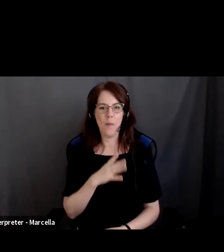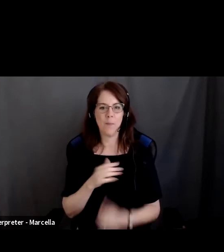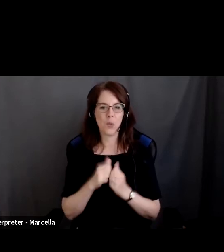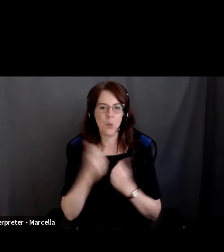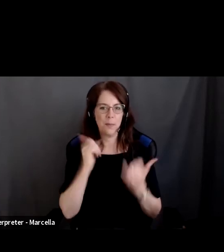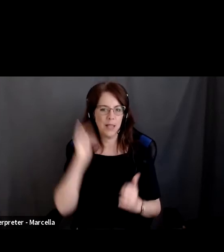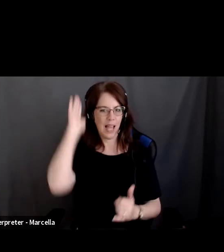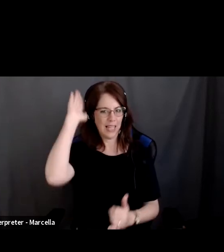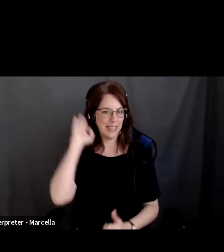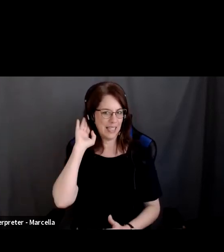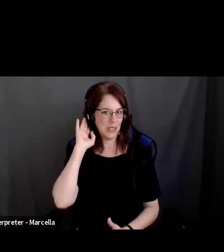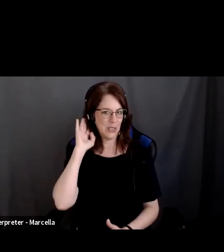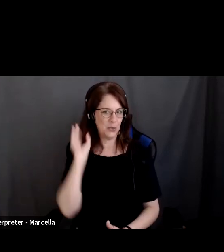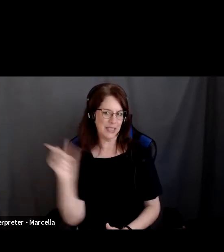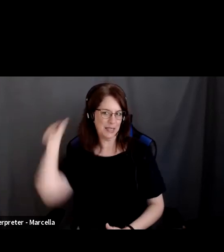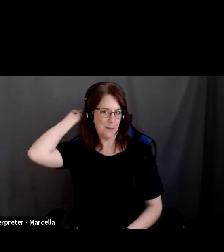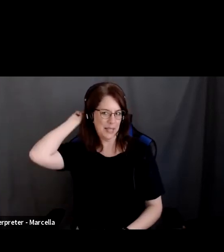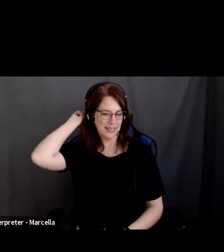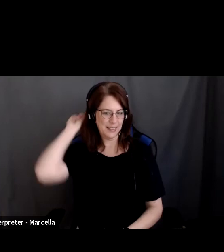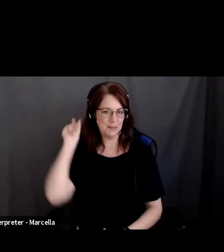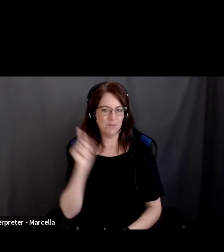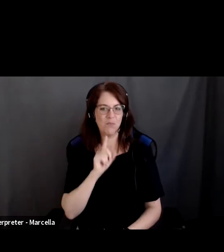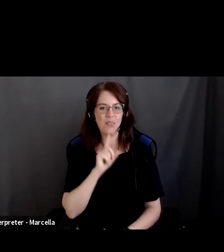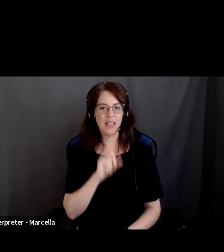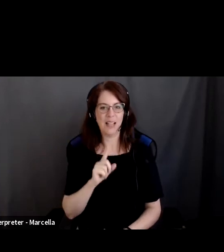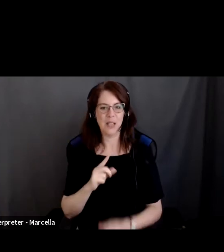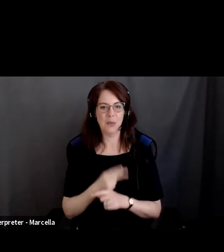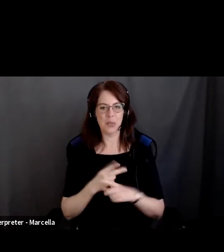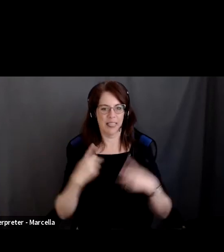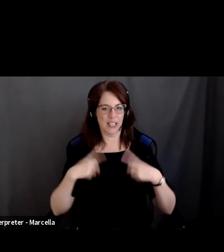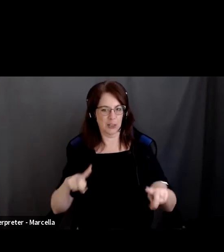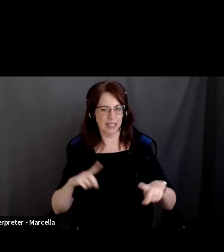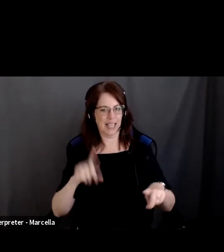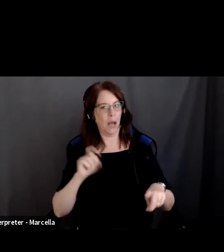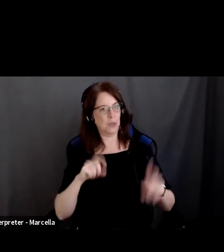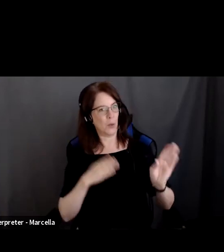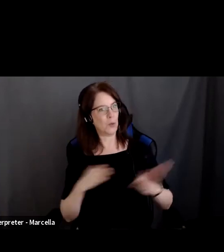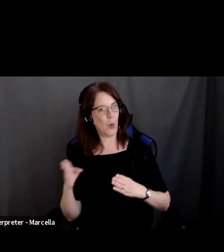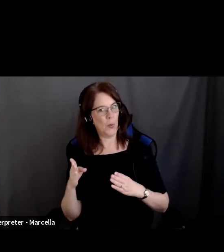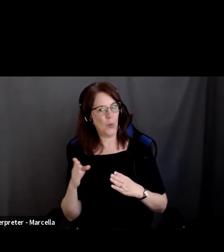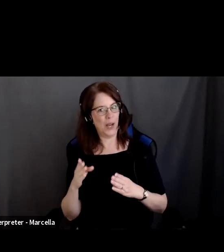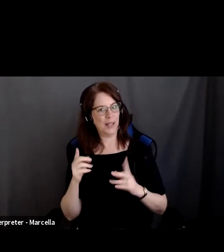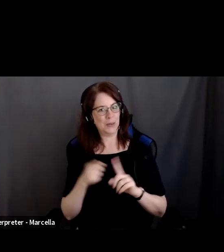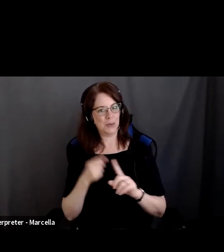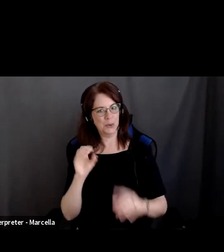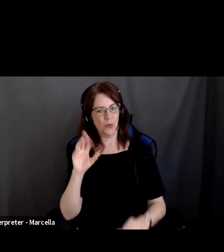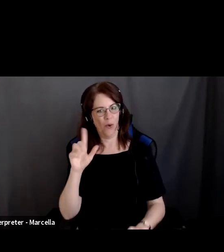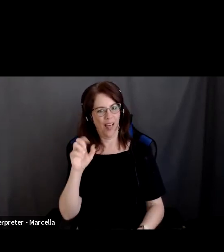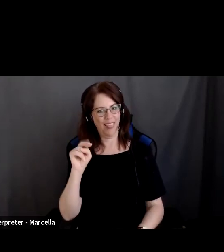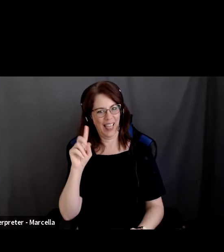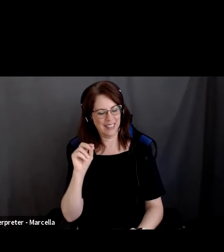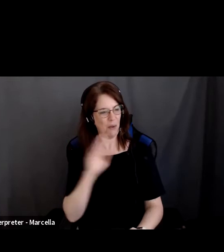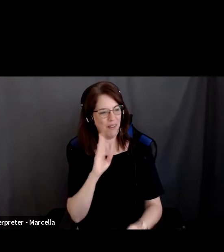blonde hair and it's pinned up, and I'm actually wearing the dress that I would be wearing in Orlando. I've never gotten dressed up to go to my